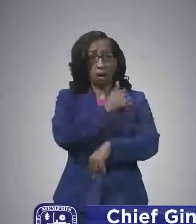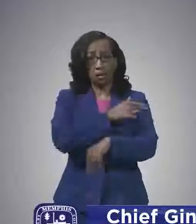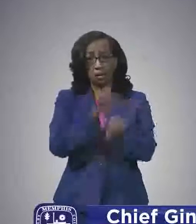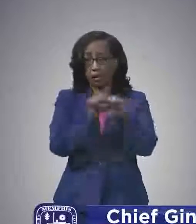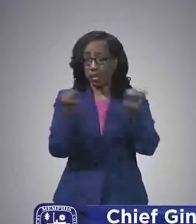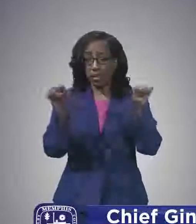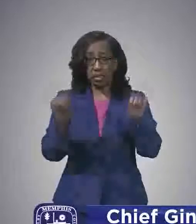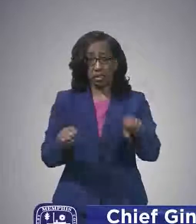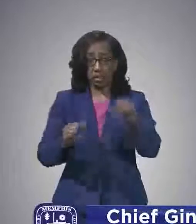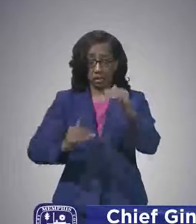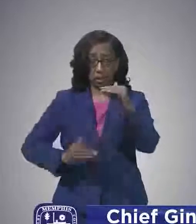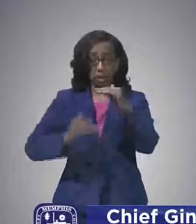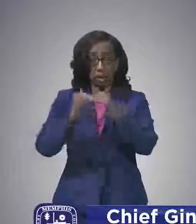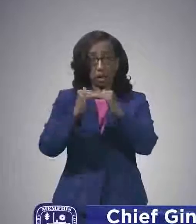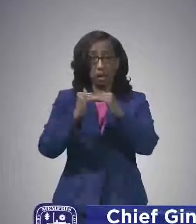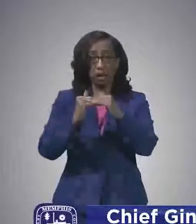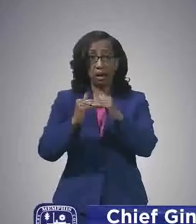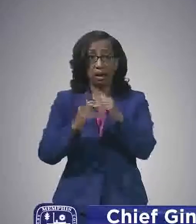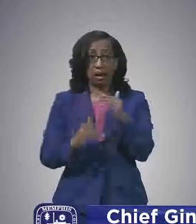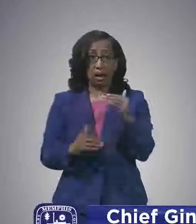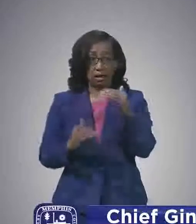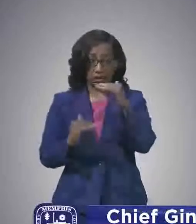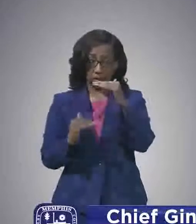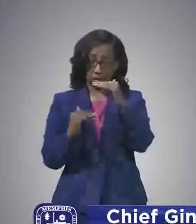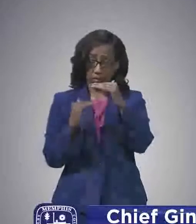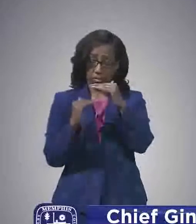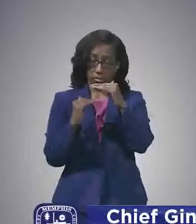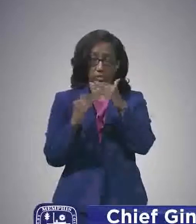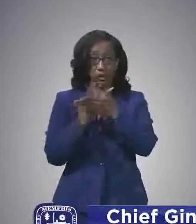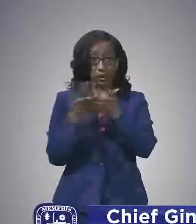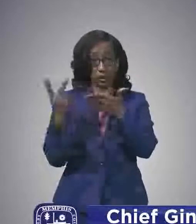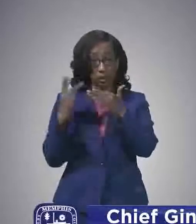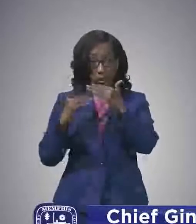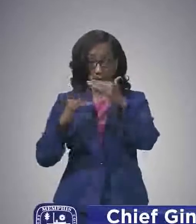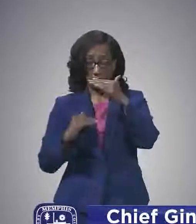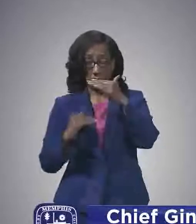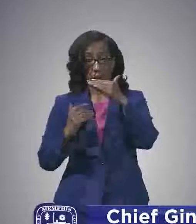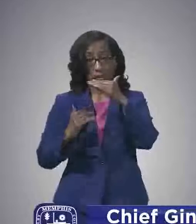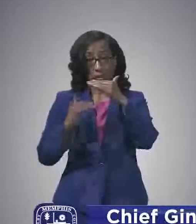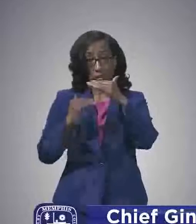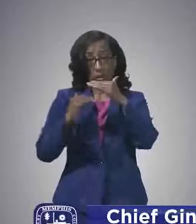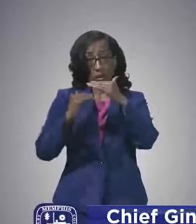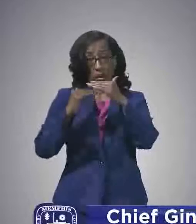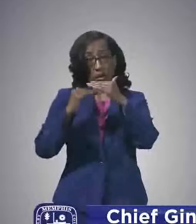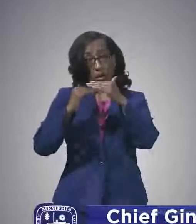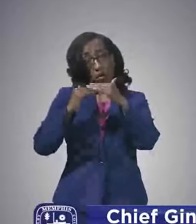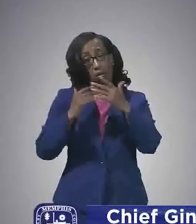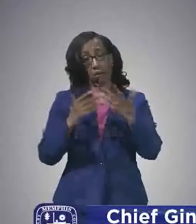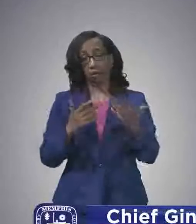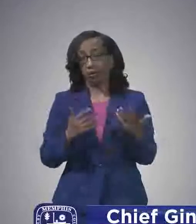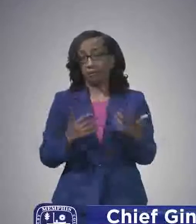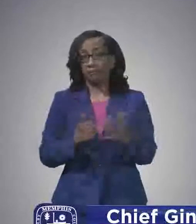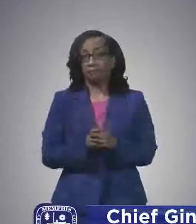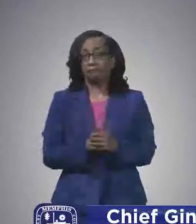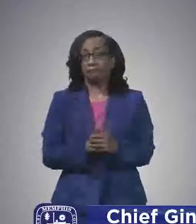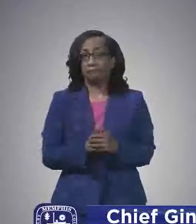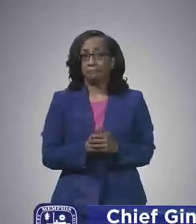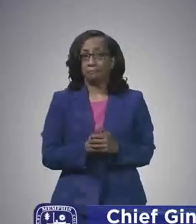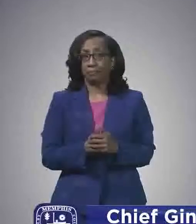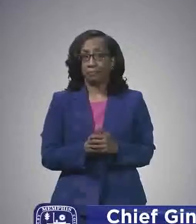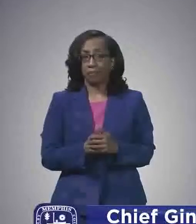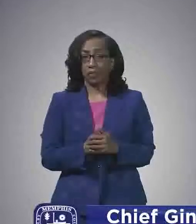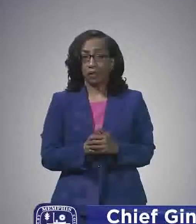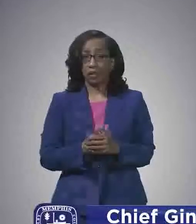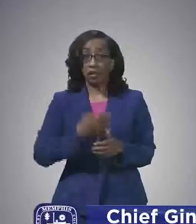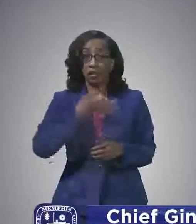is less than it was 2 weeks ago, and I believe we are quickly being one of those areas that does not have the